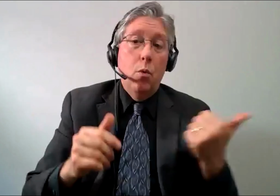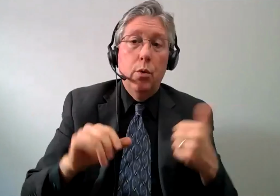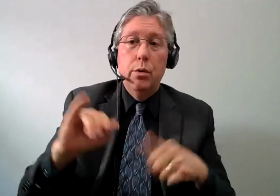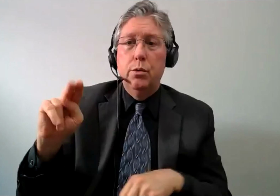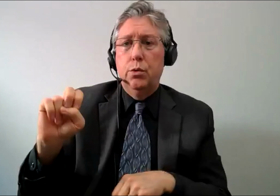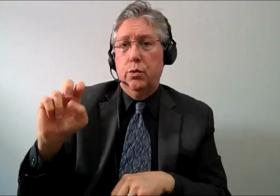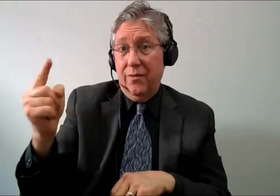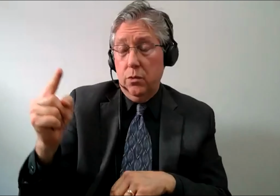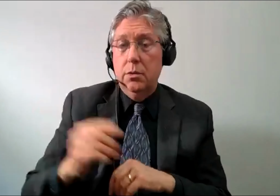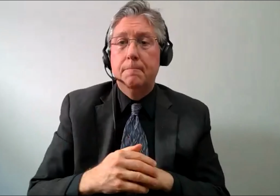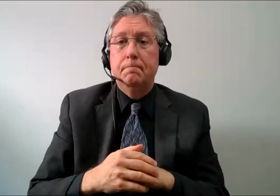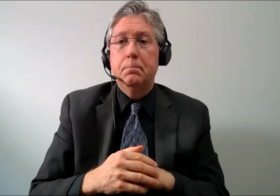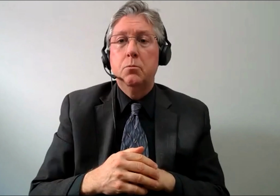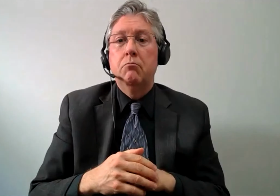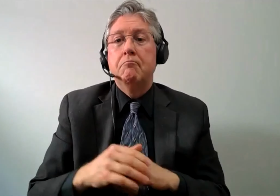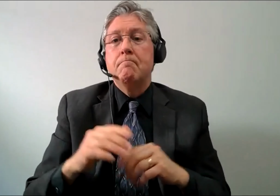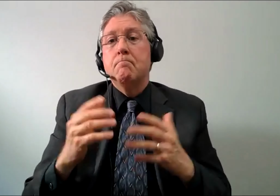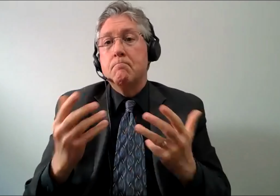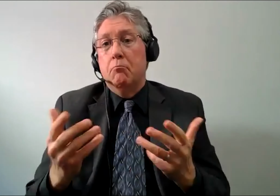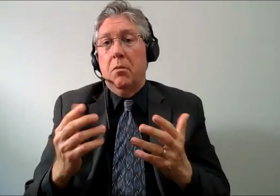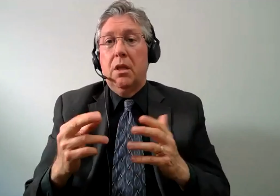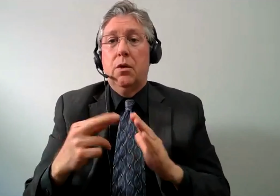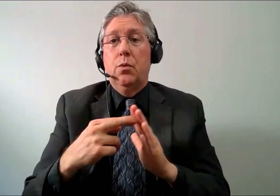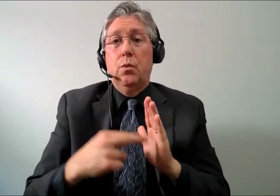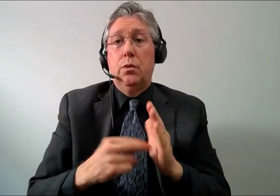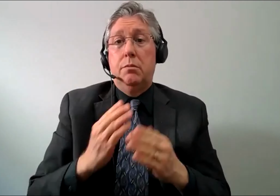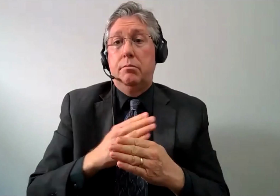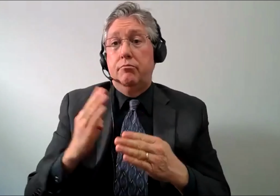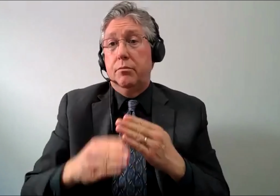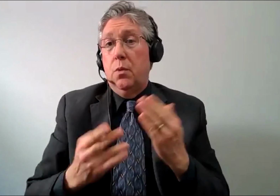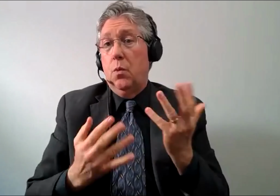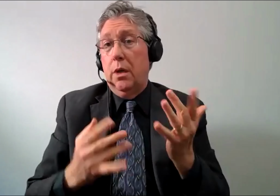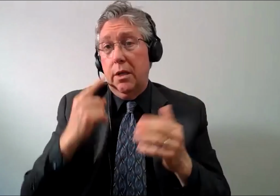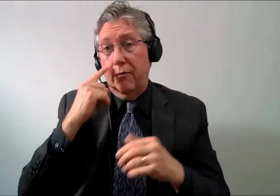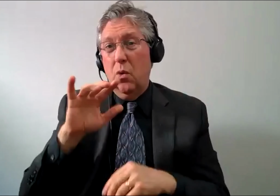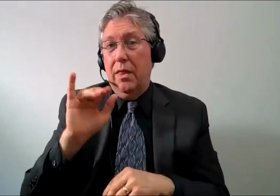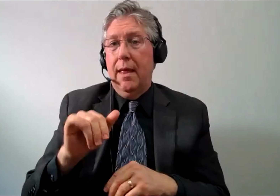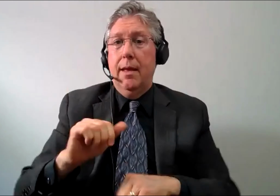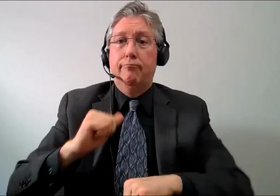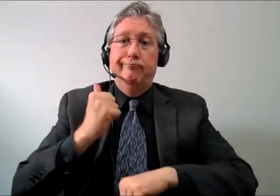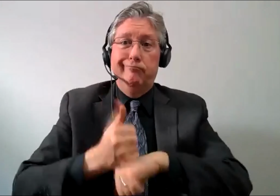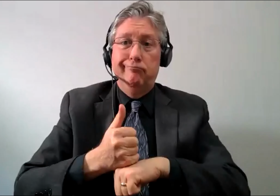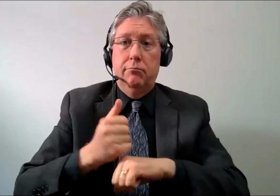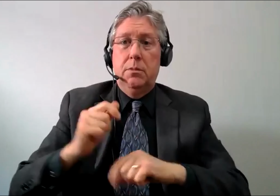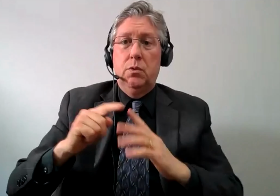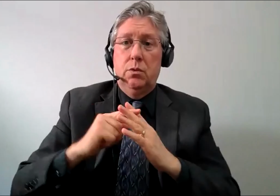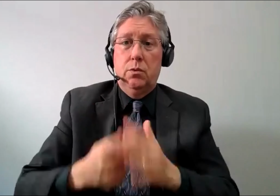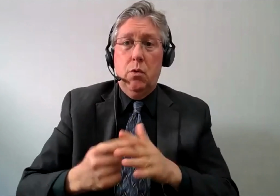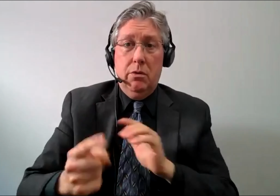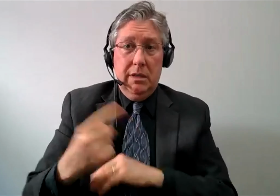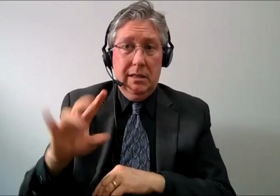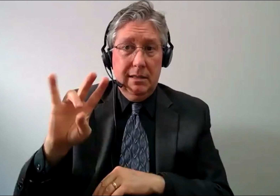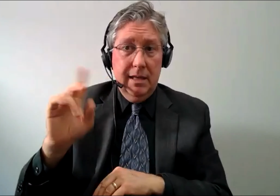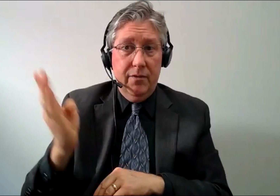i.e. rules finalized and just waiting for the 7/1/23 effective date, or if we just need to